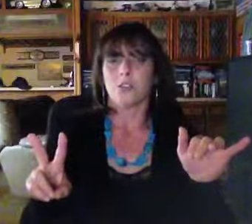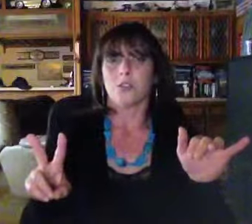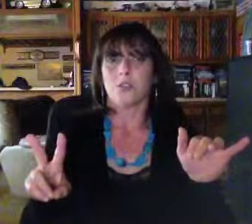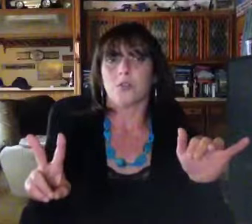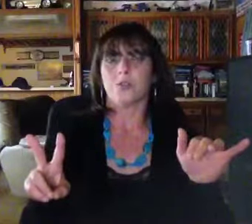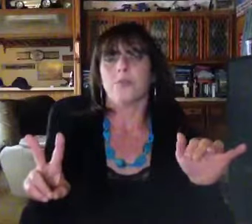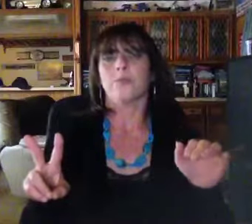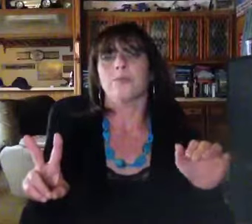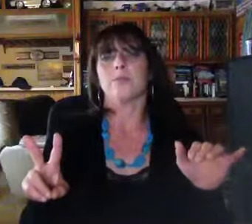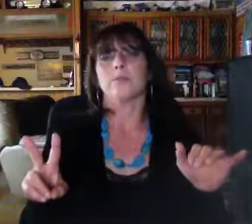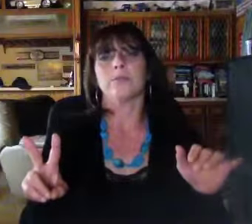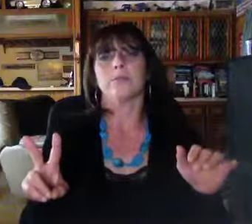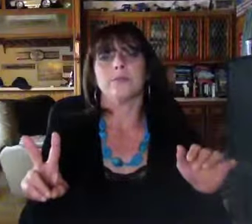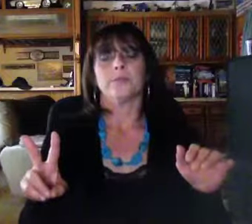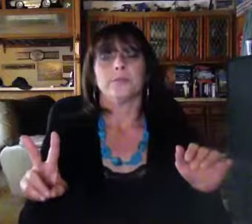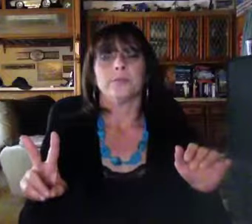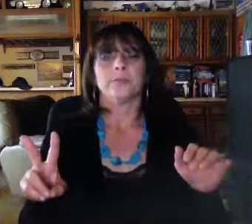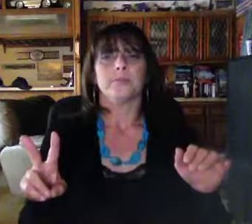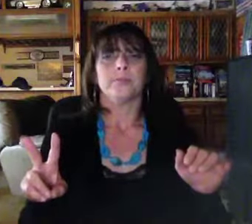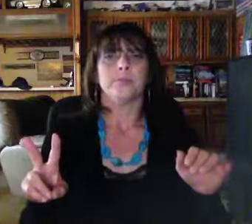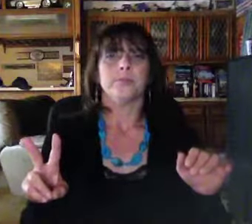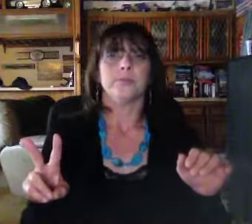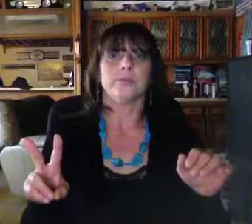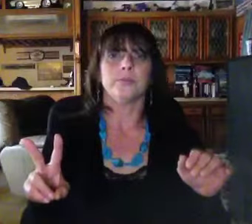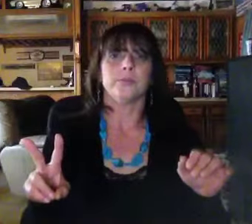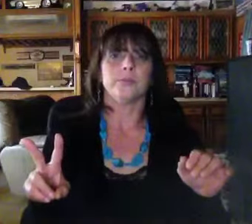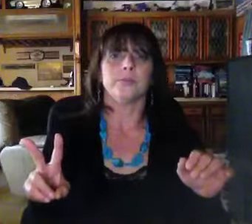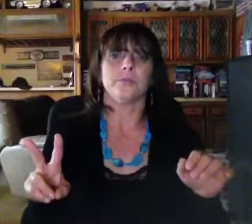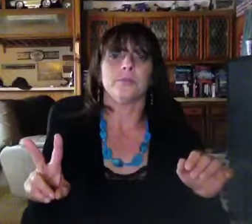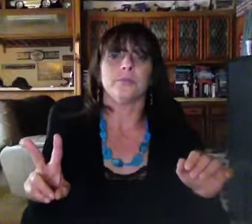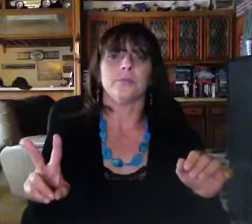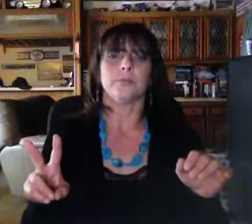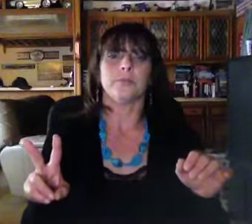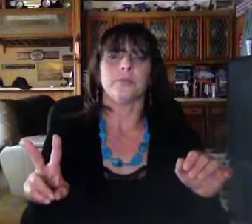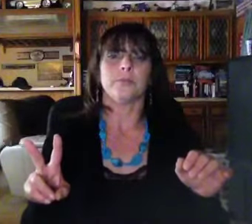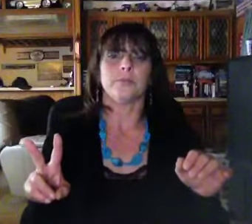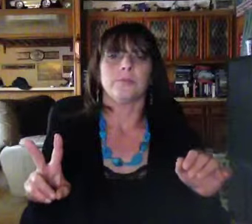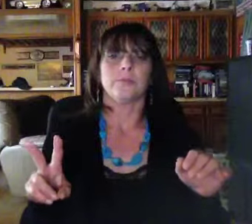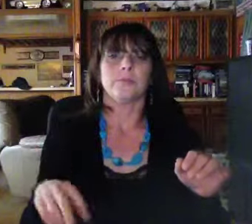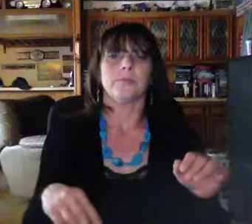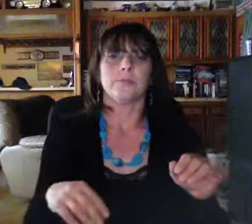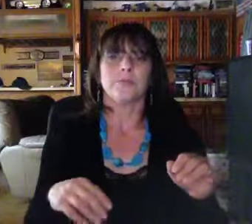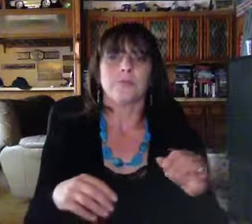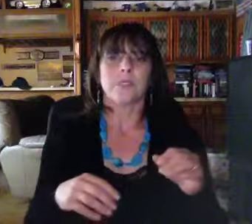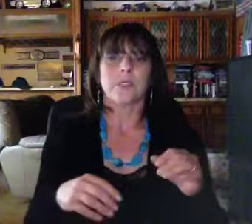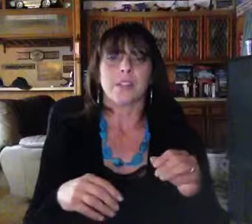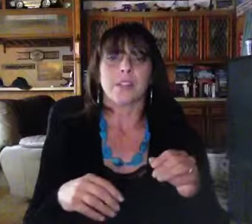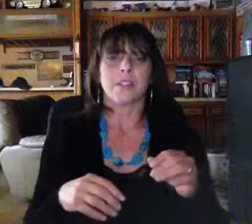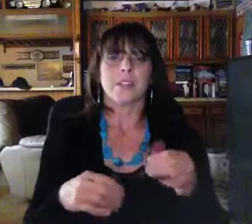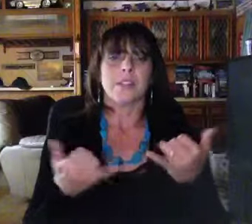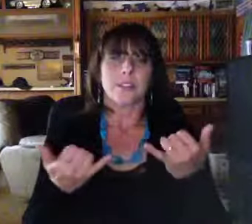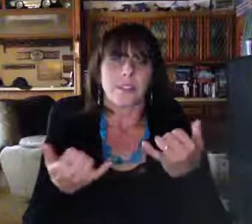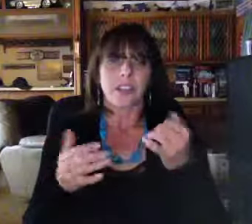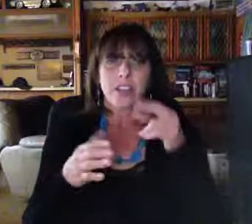top into the environment. So here is a microscopic view of the decomposition of